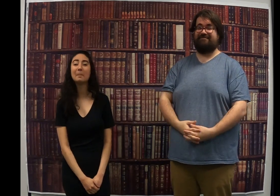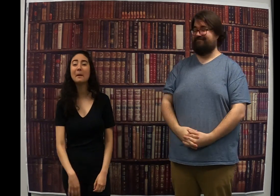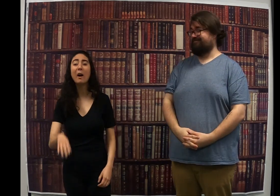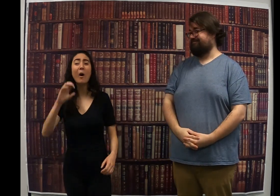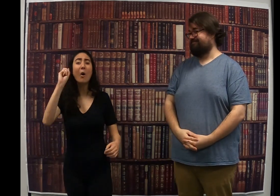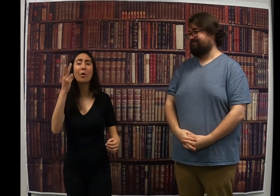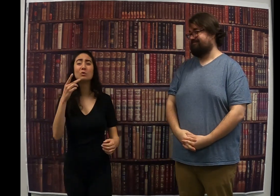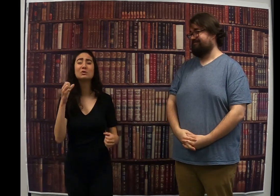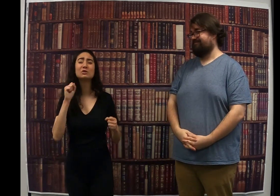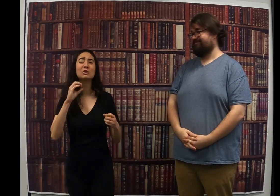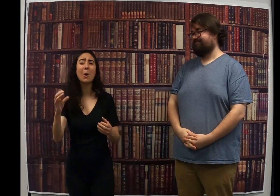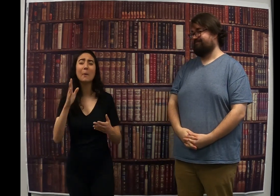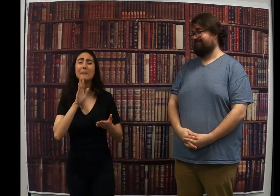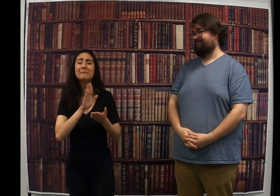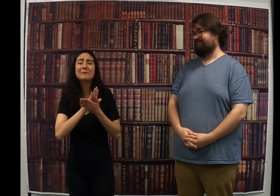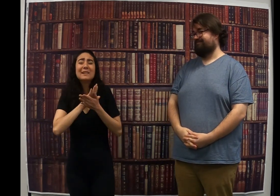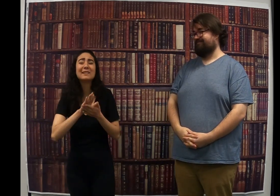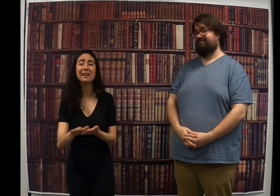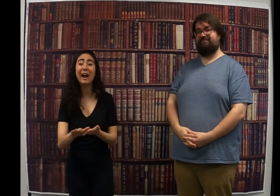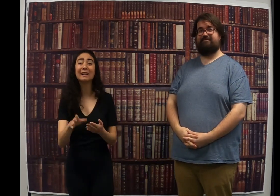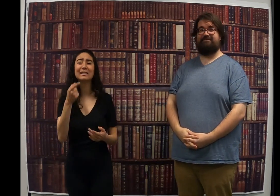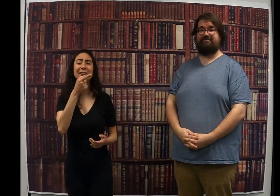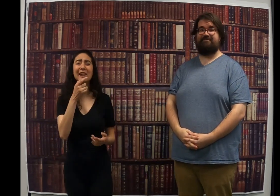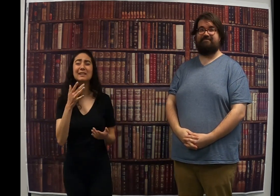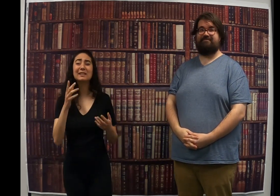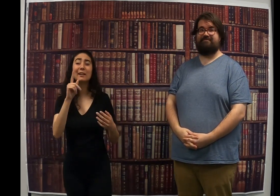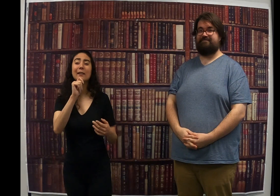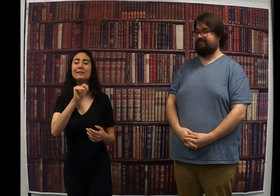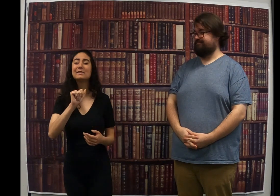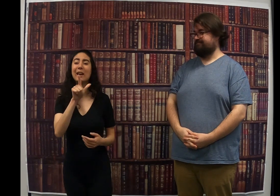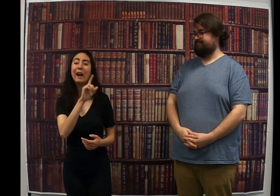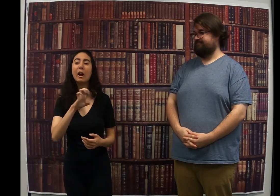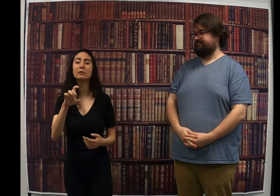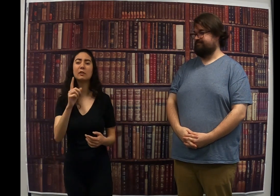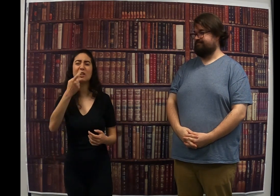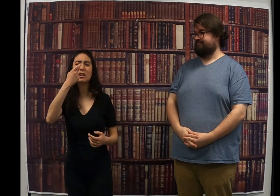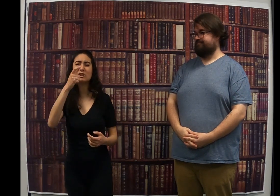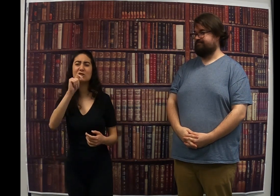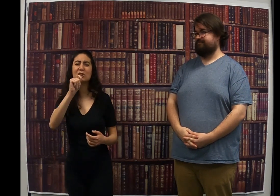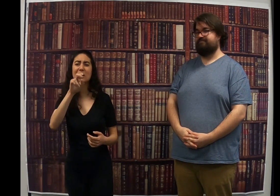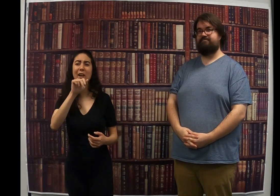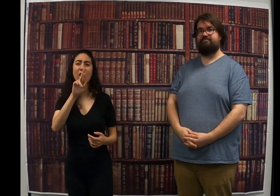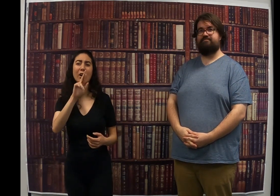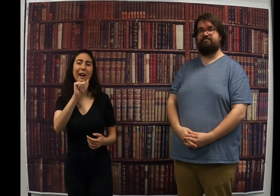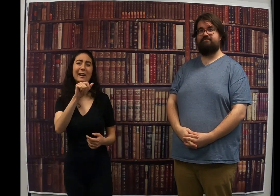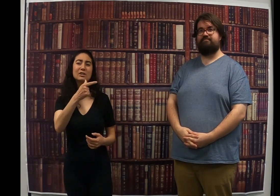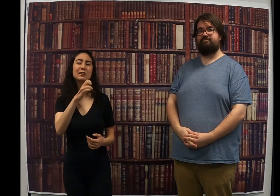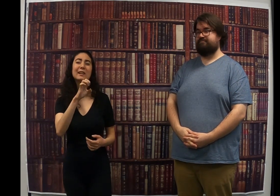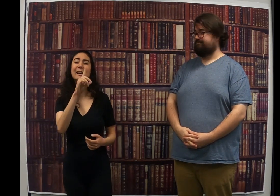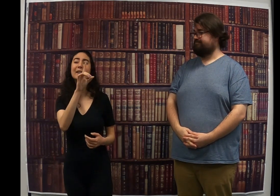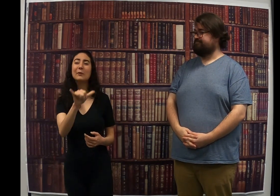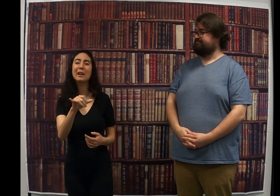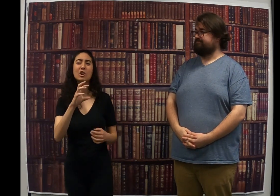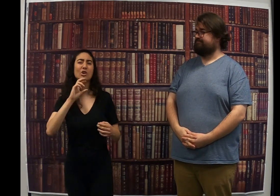Do be kind. His is a tale of tragedy, no matter the way you frame it.